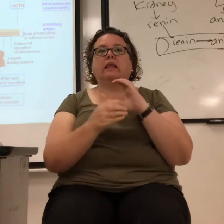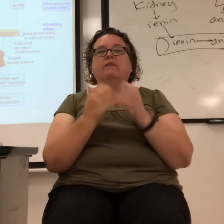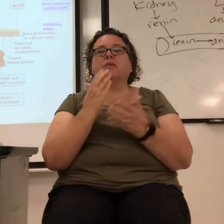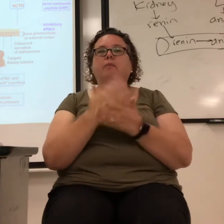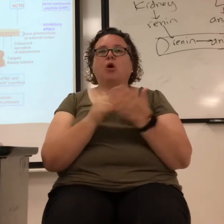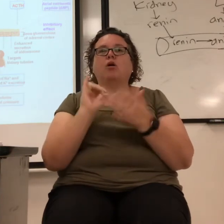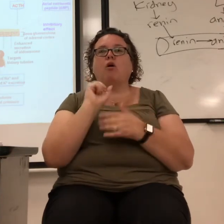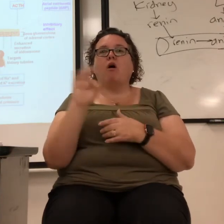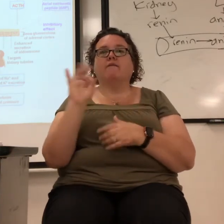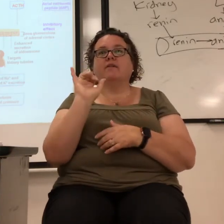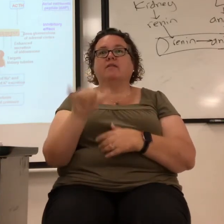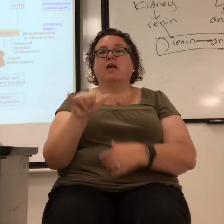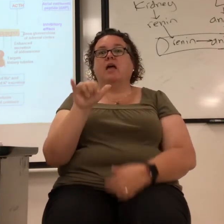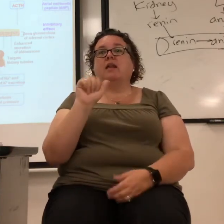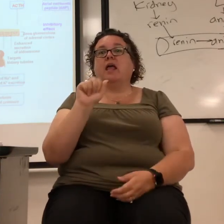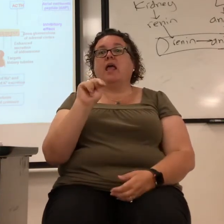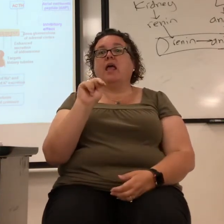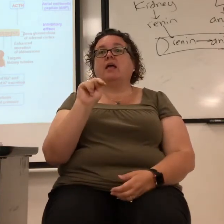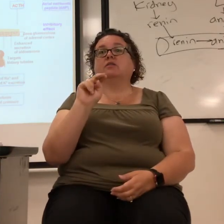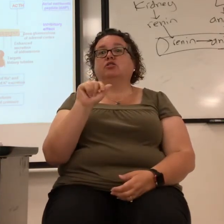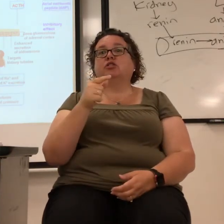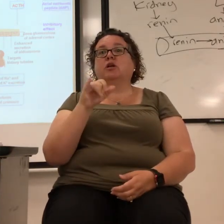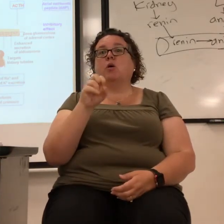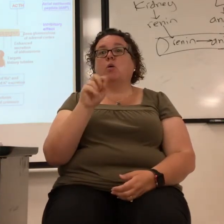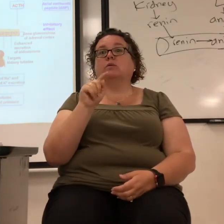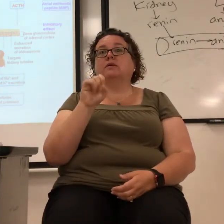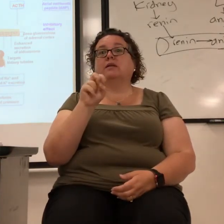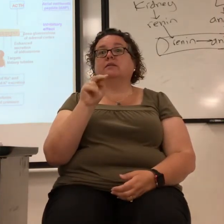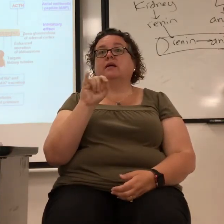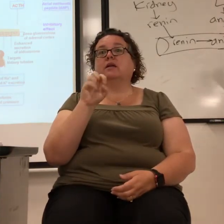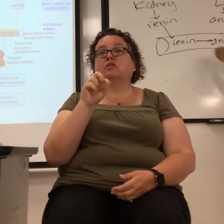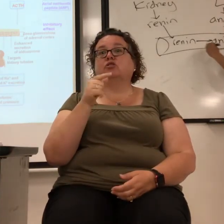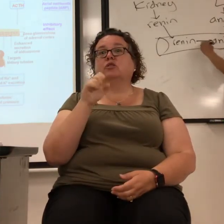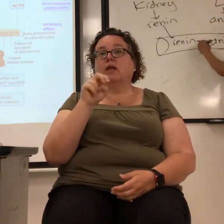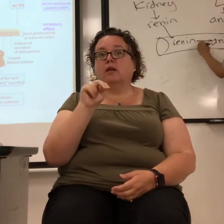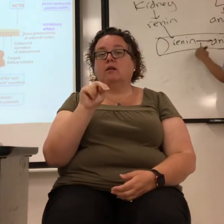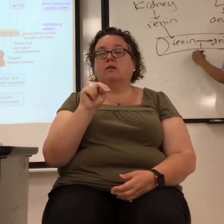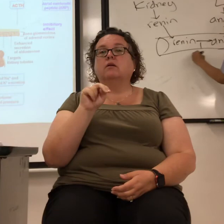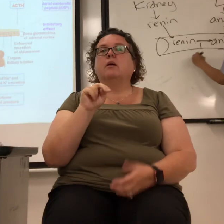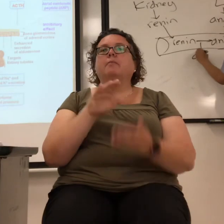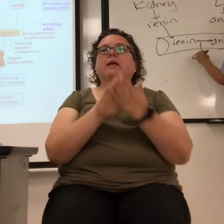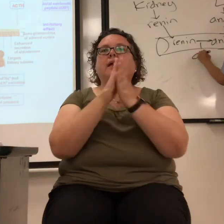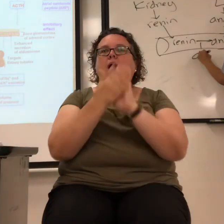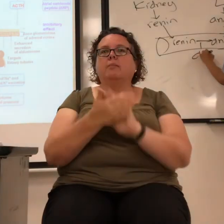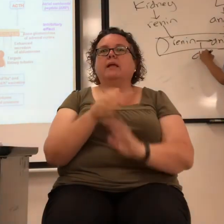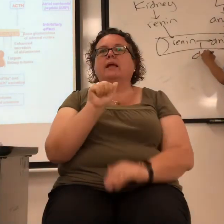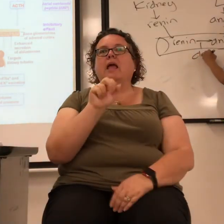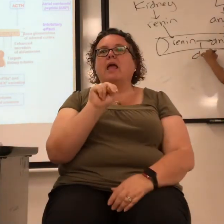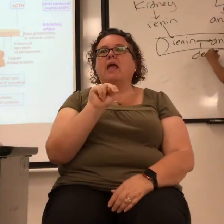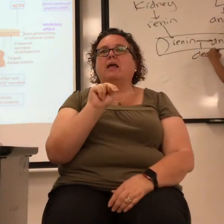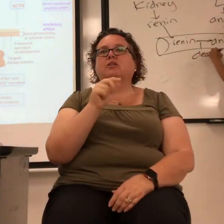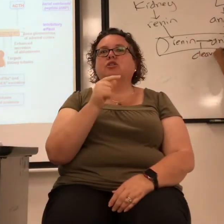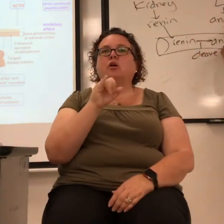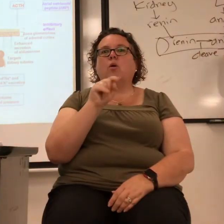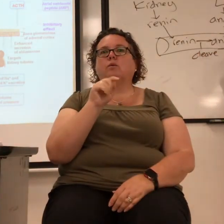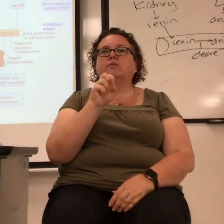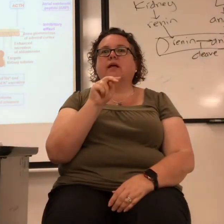angiotensinogen, converting it into angiotensin 1. So I'll put the word cleave.